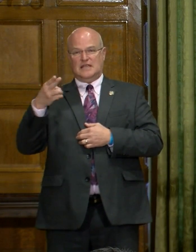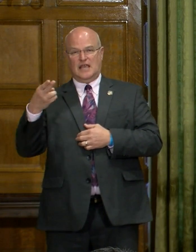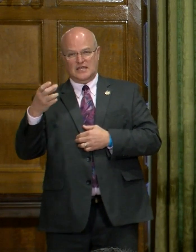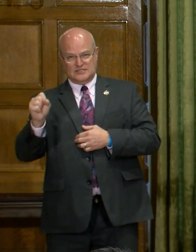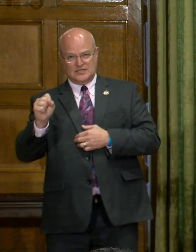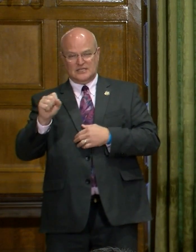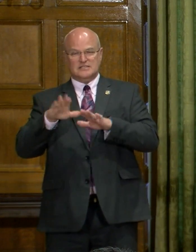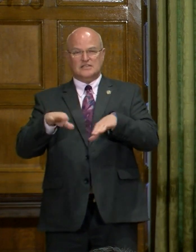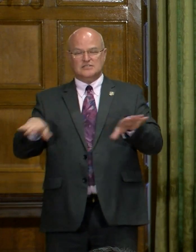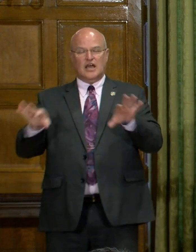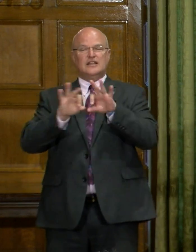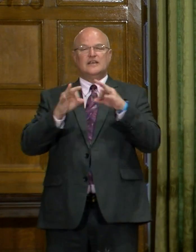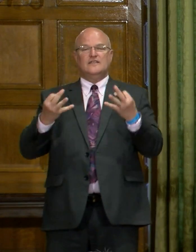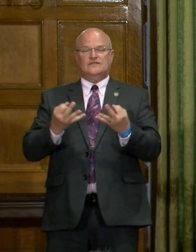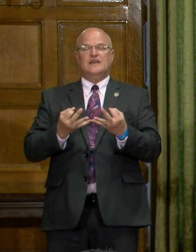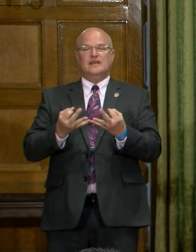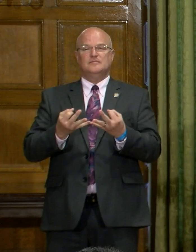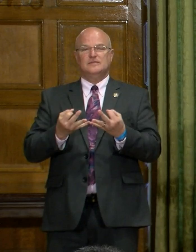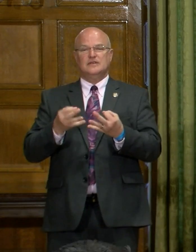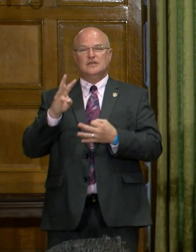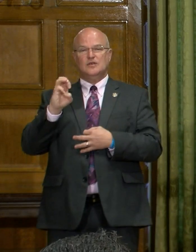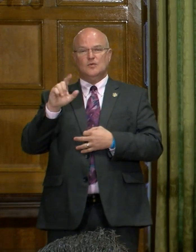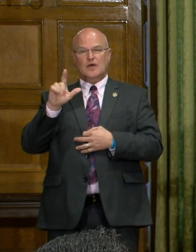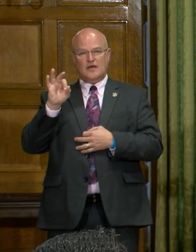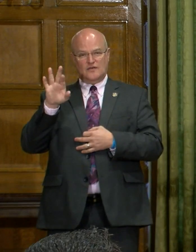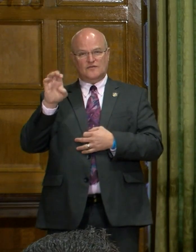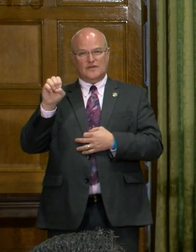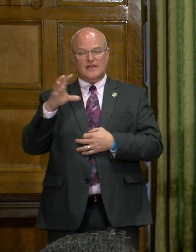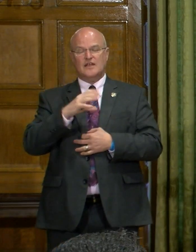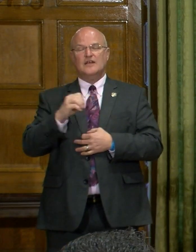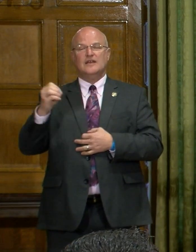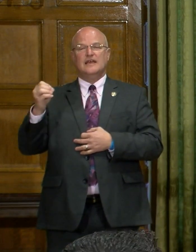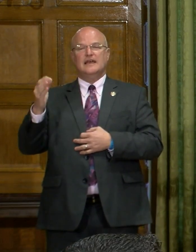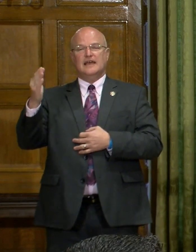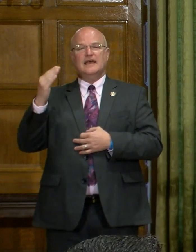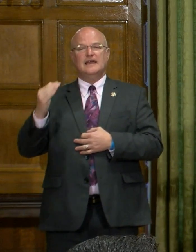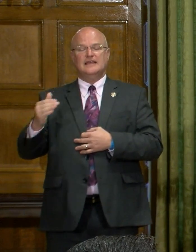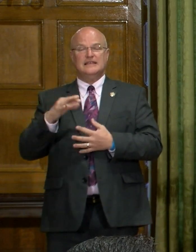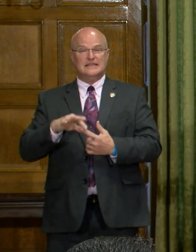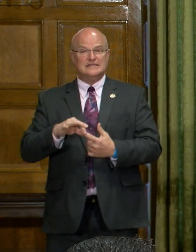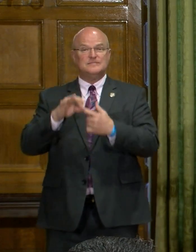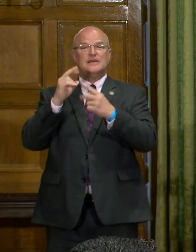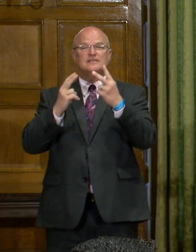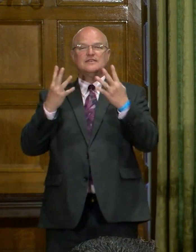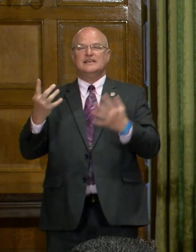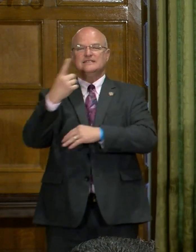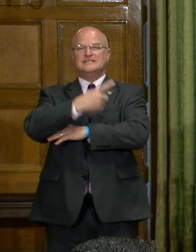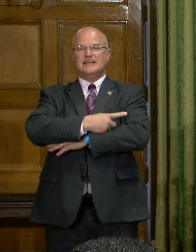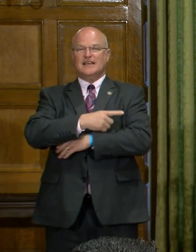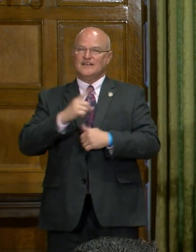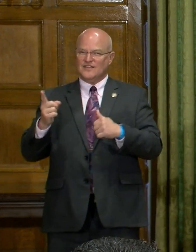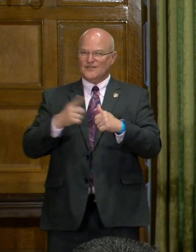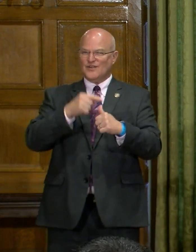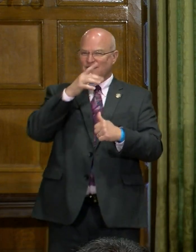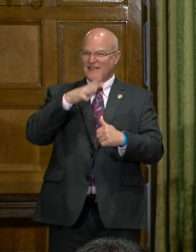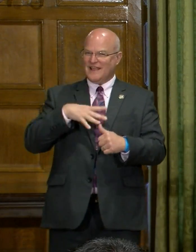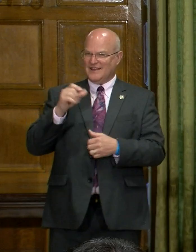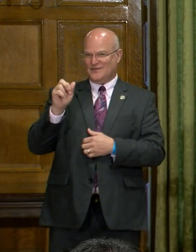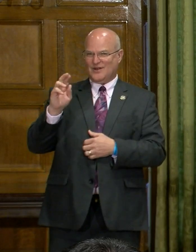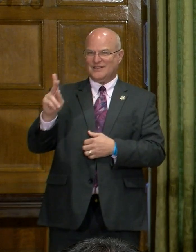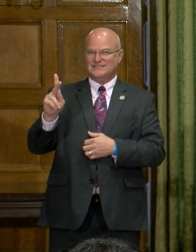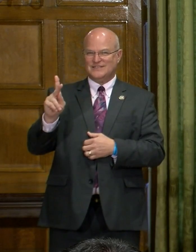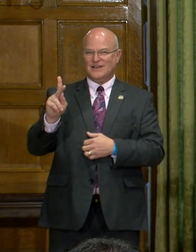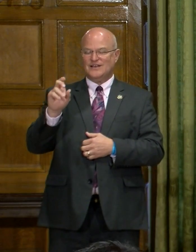Child and Family Welfare, and then a special guest today, which is the First Lady of